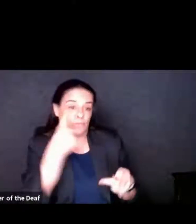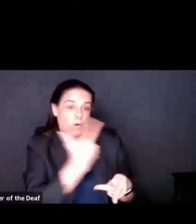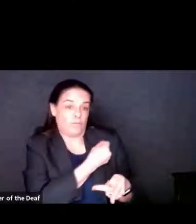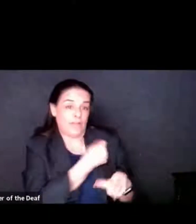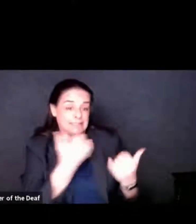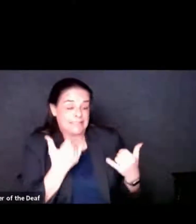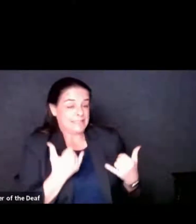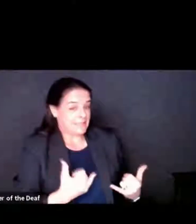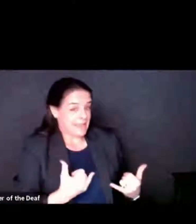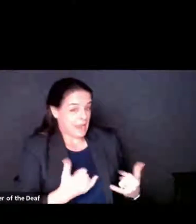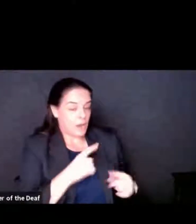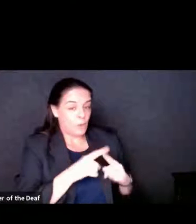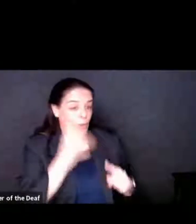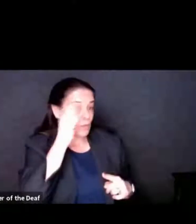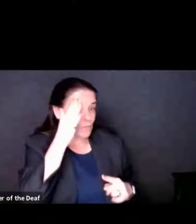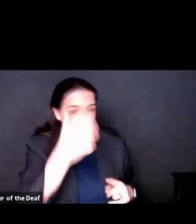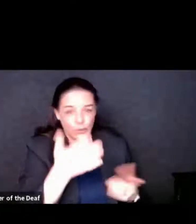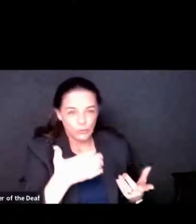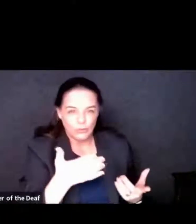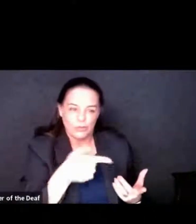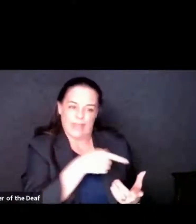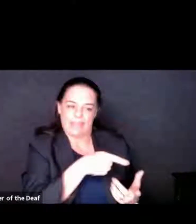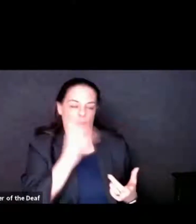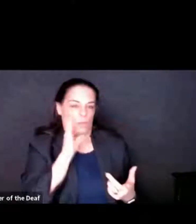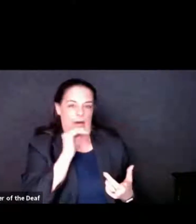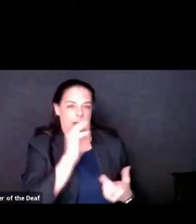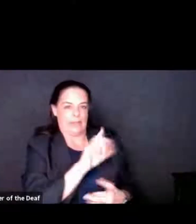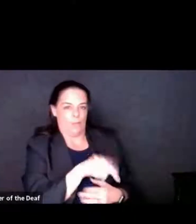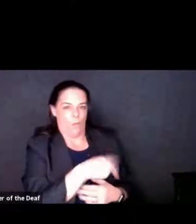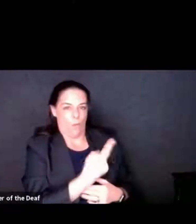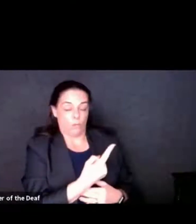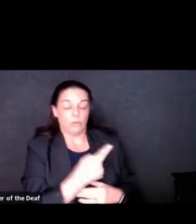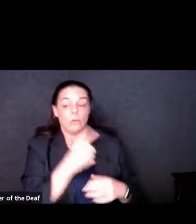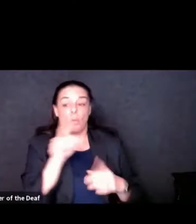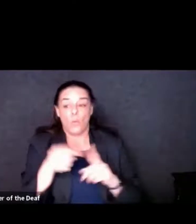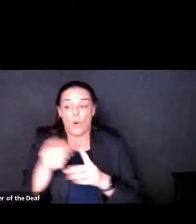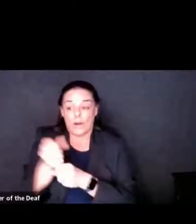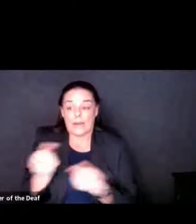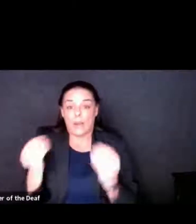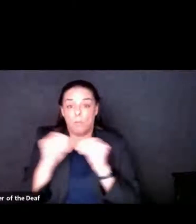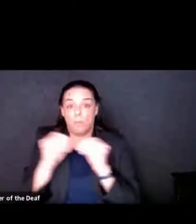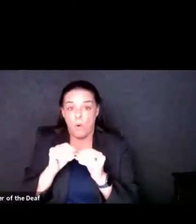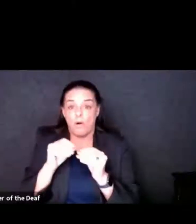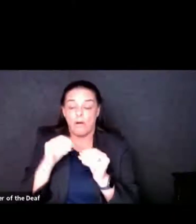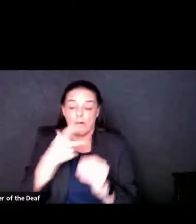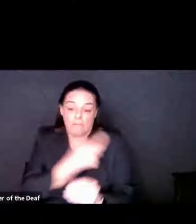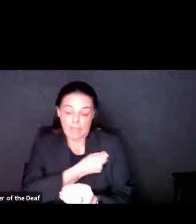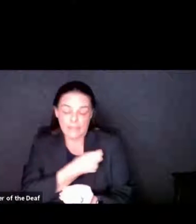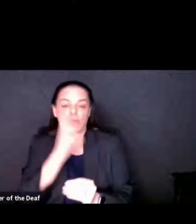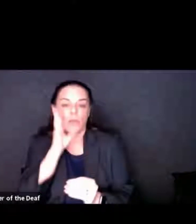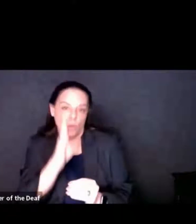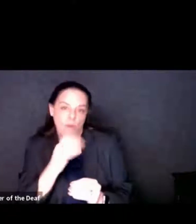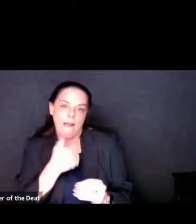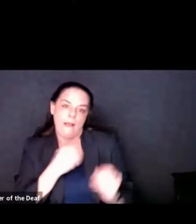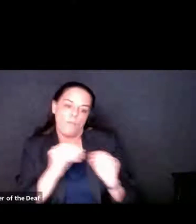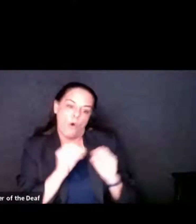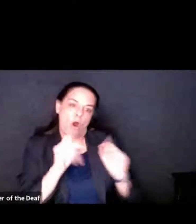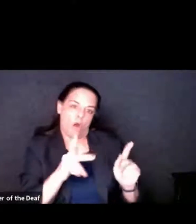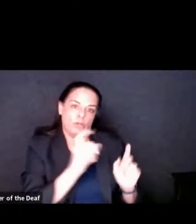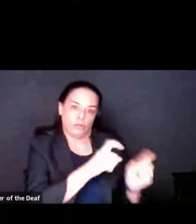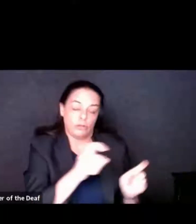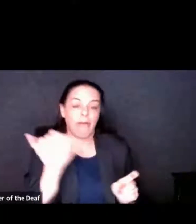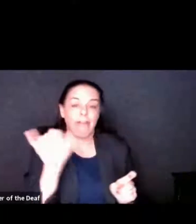more vaccine comes to our community, there will be more places to receive it, such as pharmacies and your provider's office. And we are